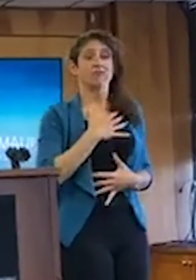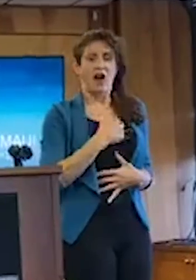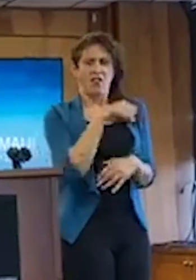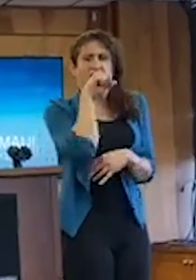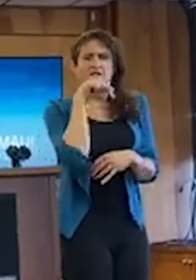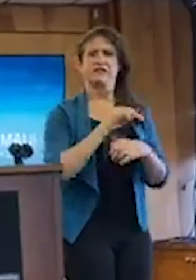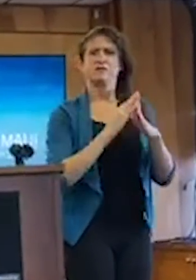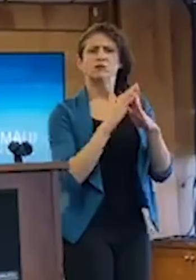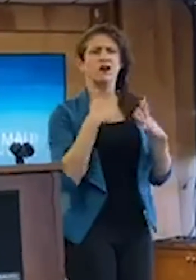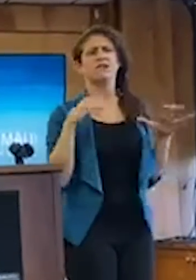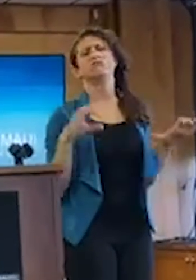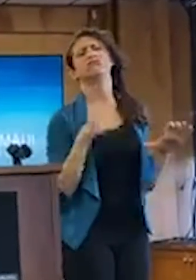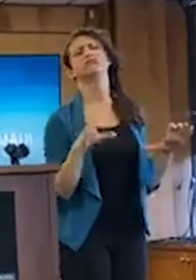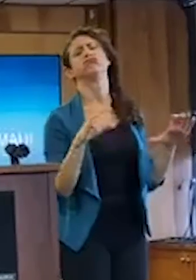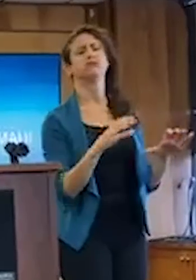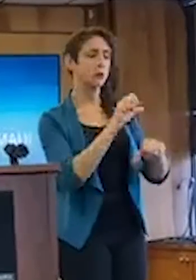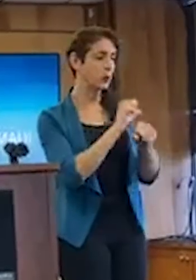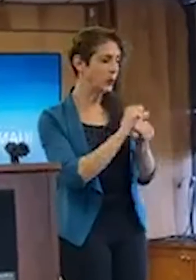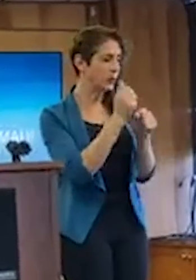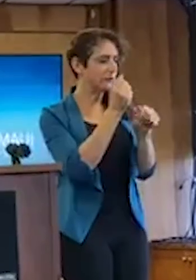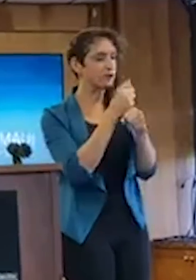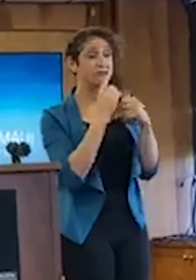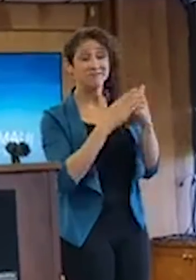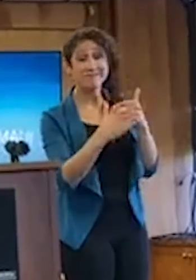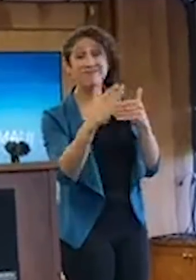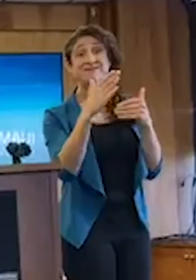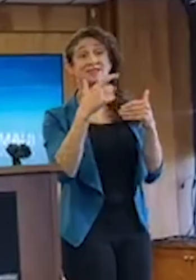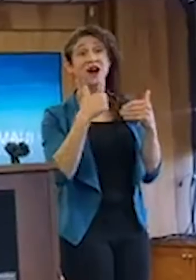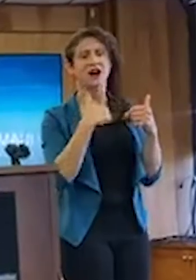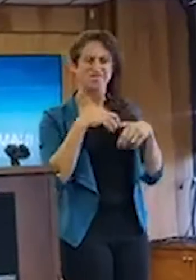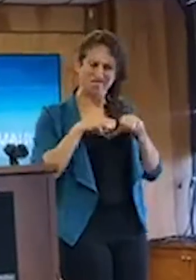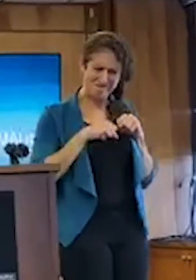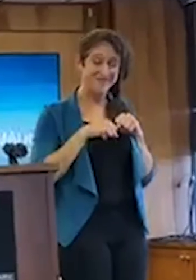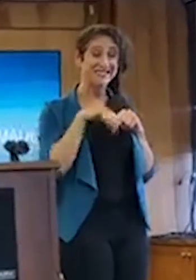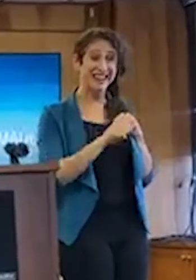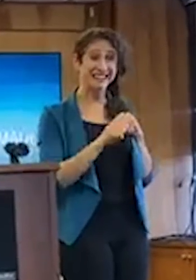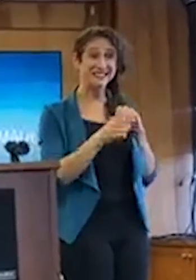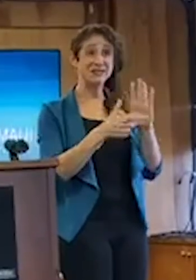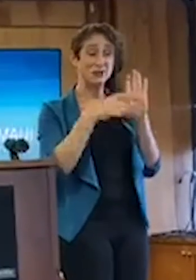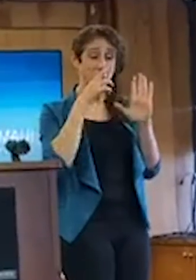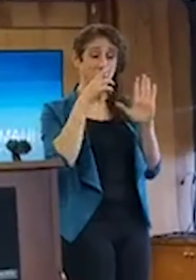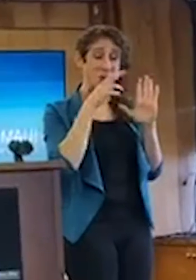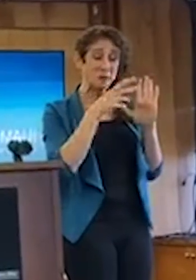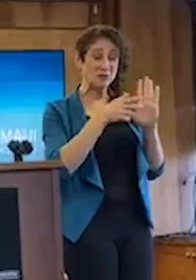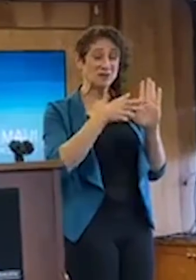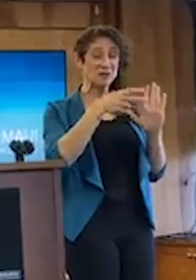I do everything to make sure things are right. I hurt, but I love, I laugh, and I cry.